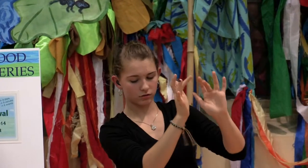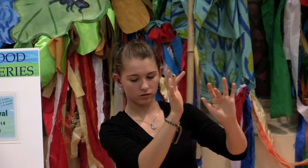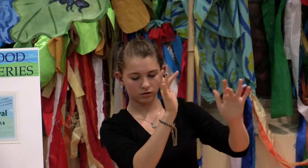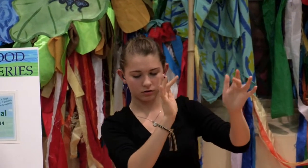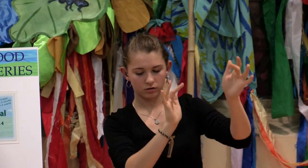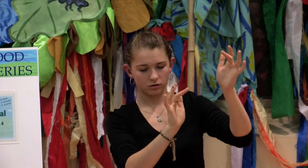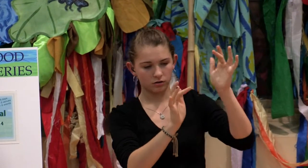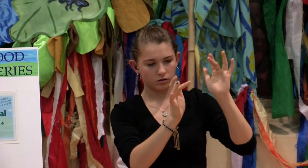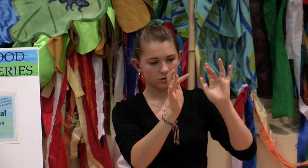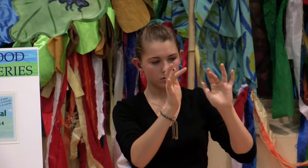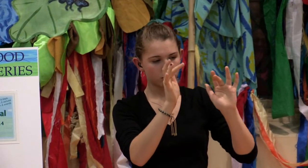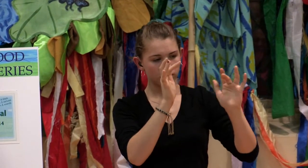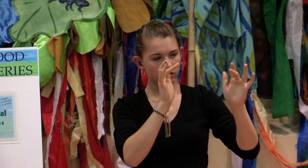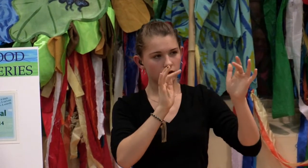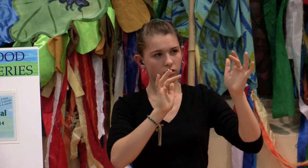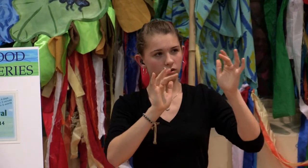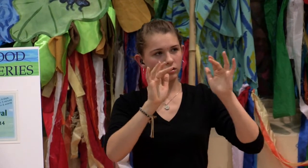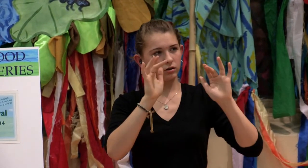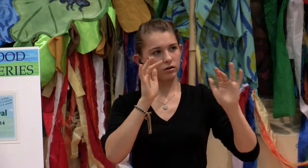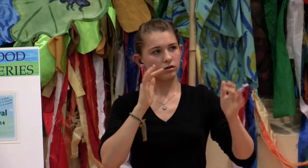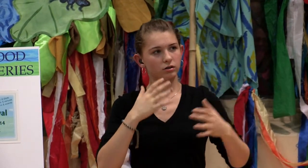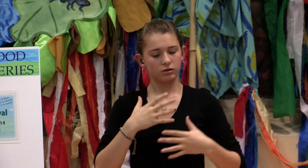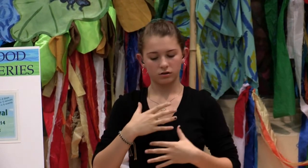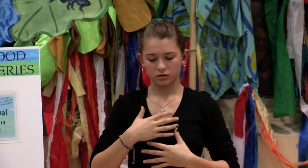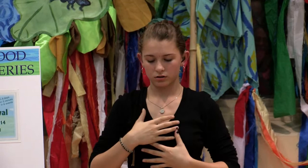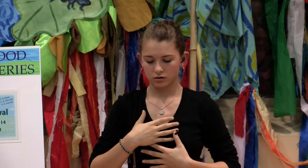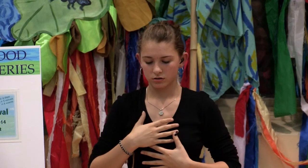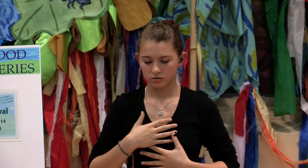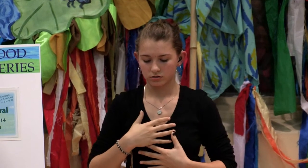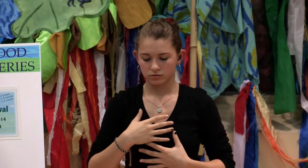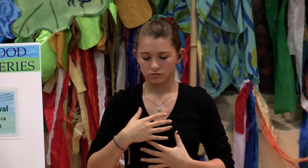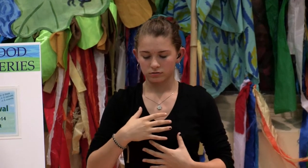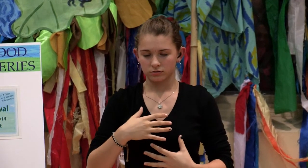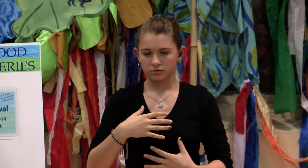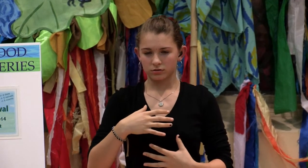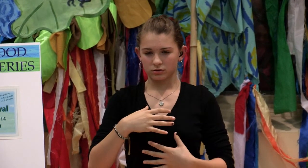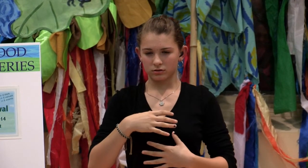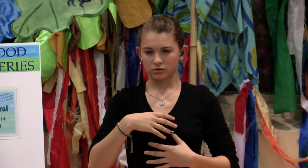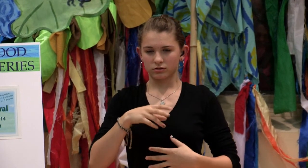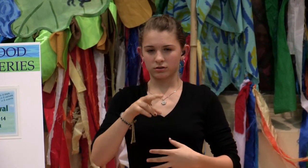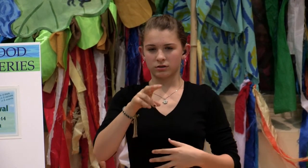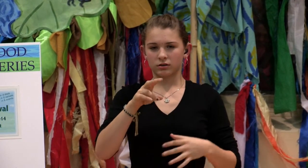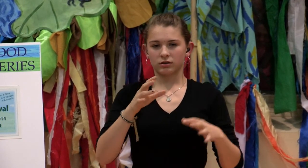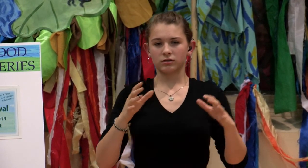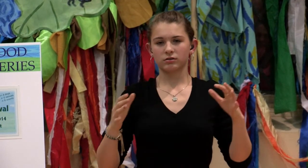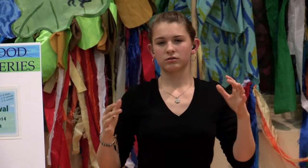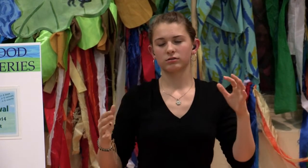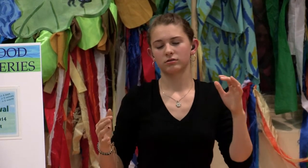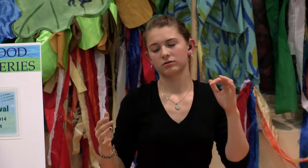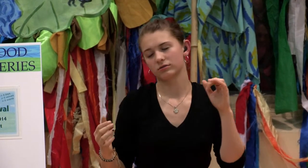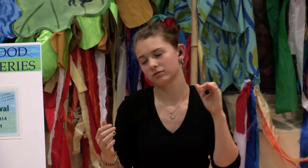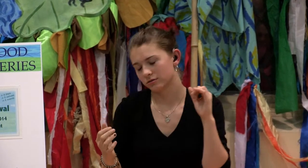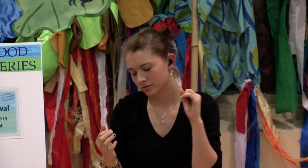flash so quietly, breathing deeply,